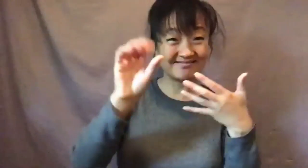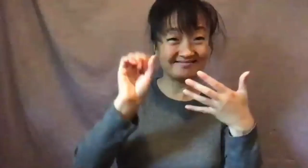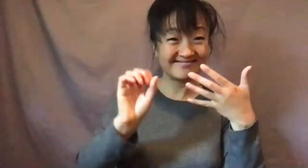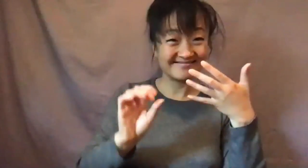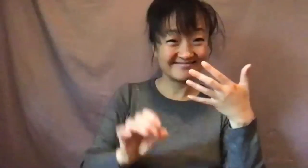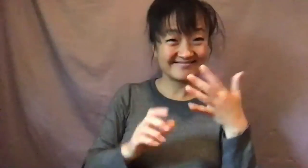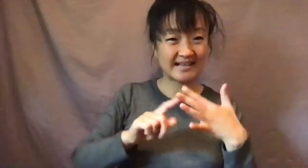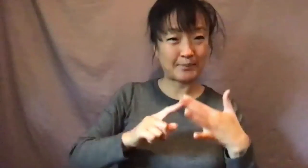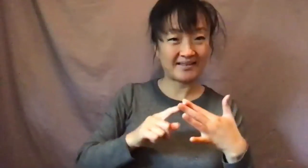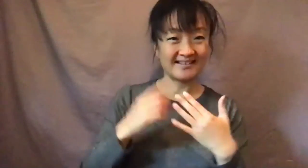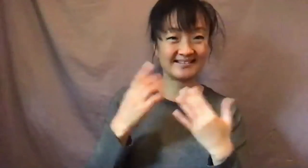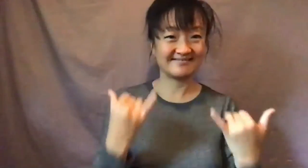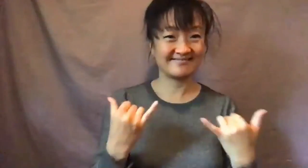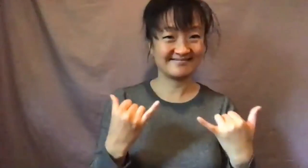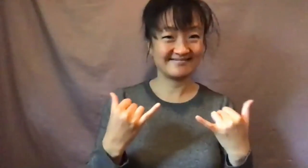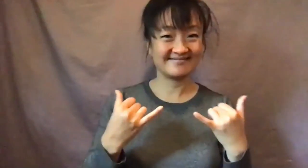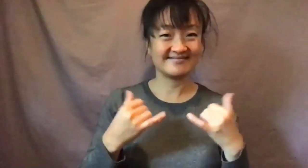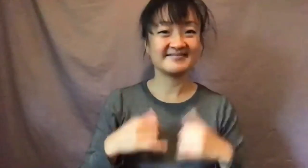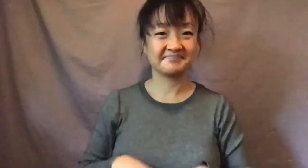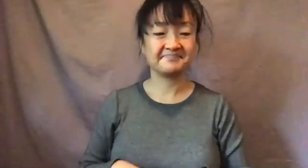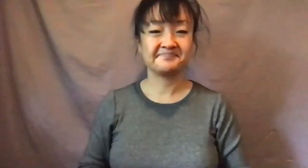conversation. Right? Okay.